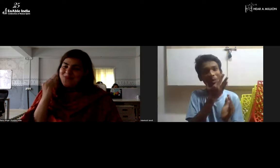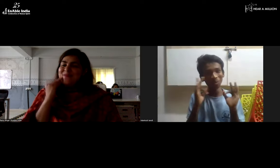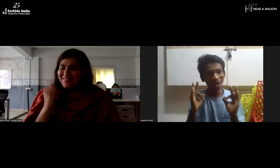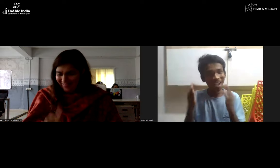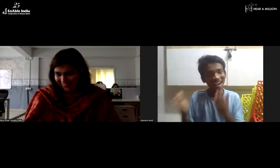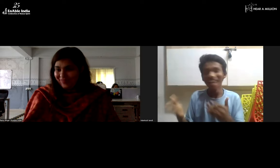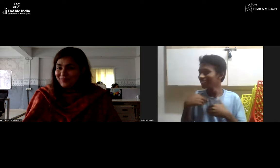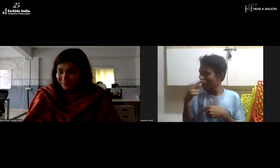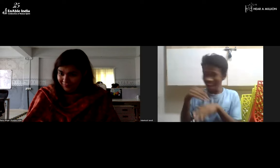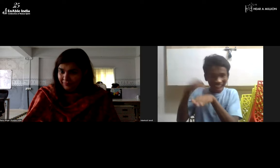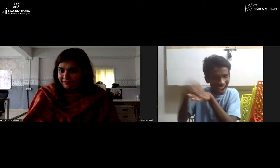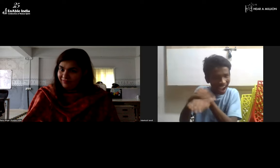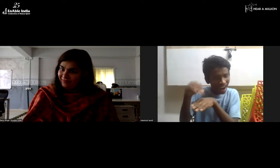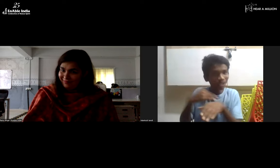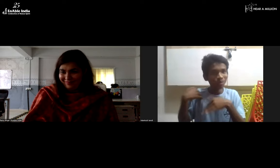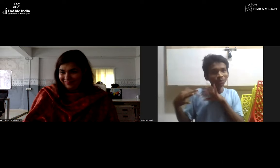Okay, let me clarify.